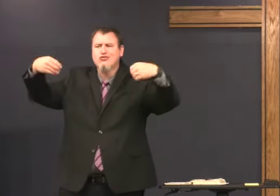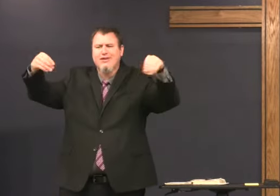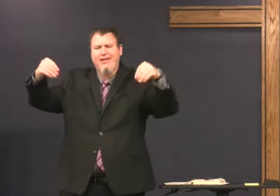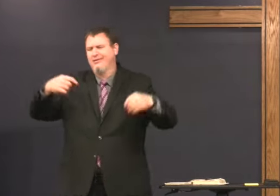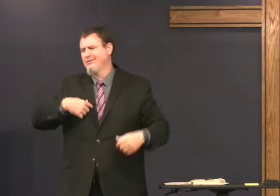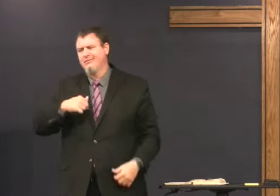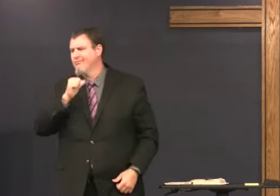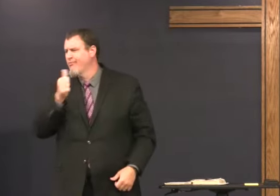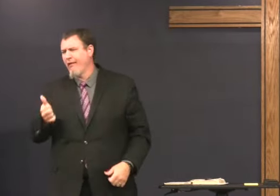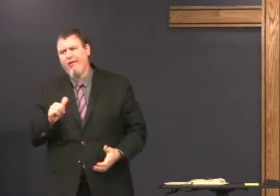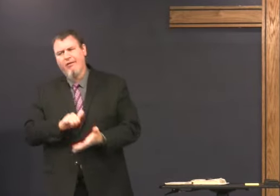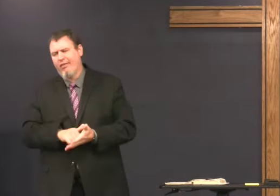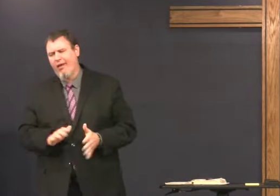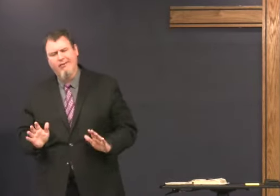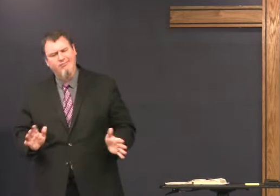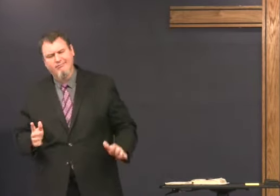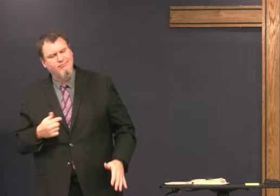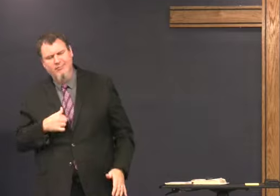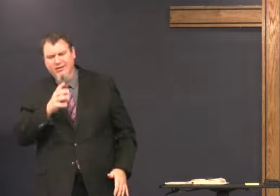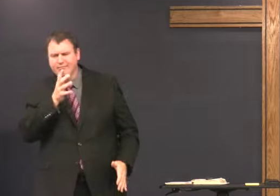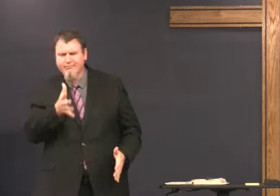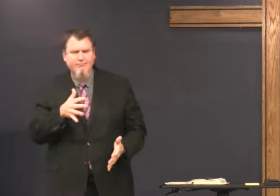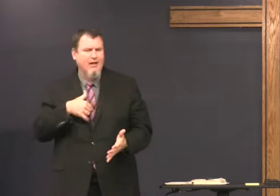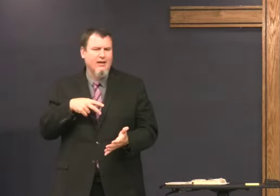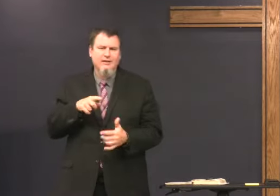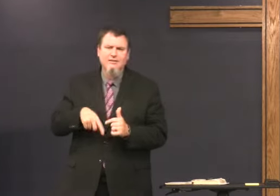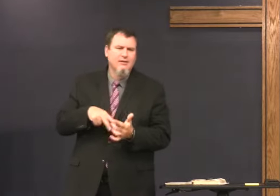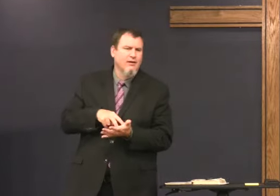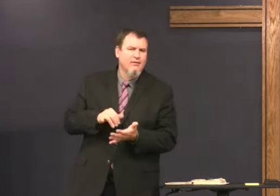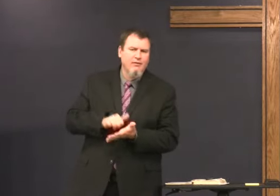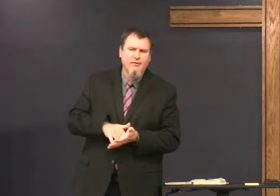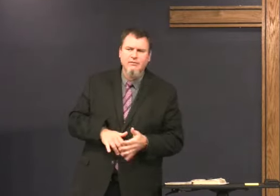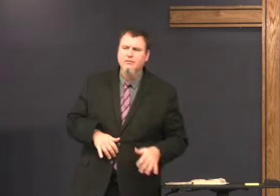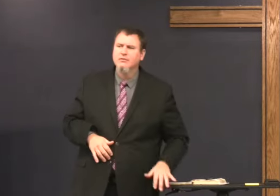to. It's not a... not what I'm telling you to do.